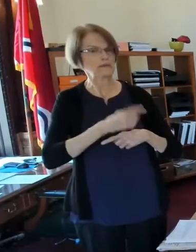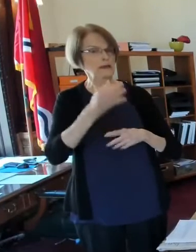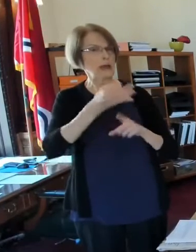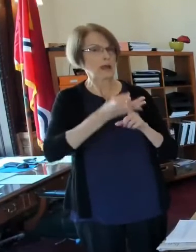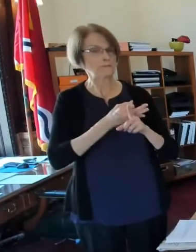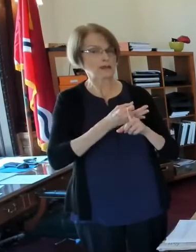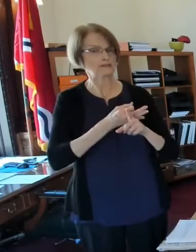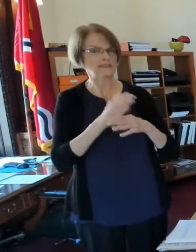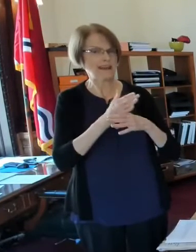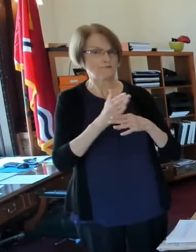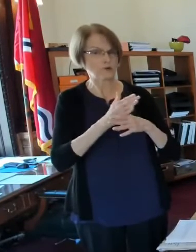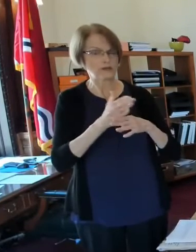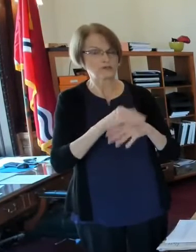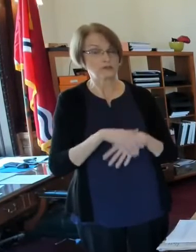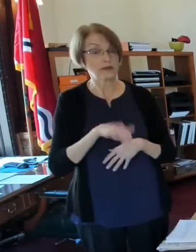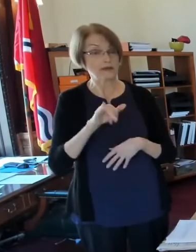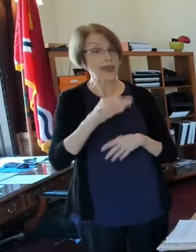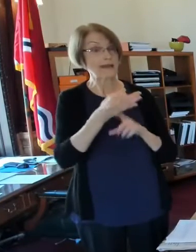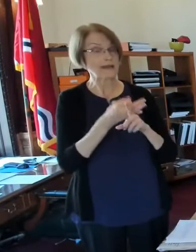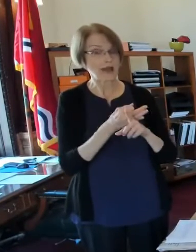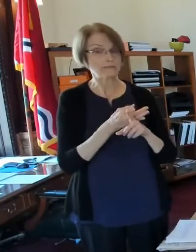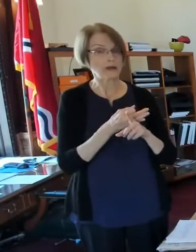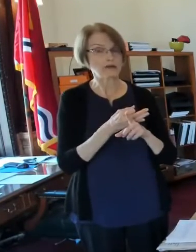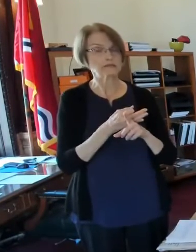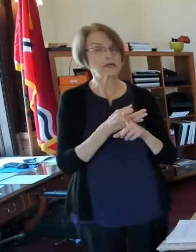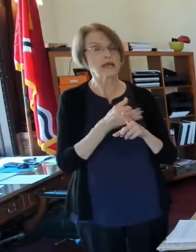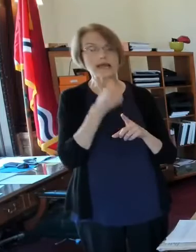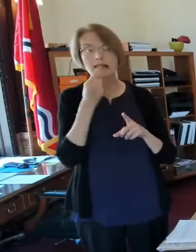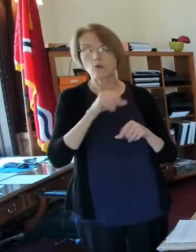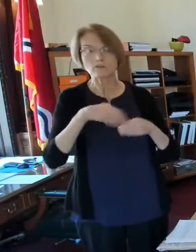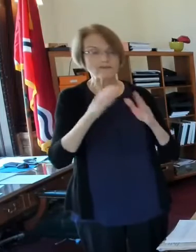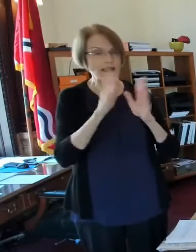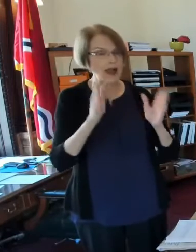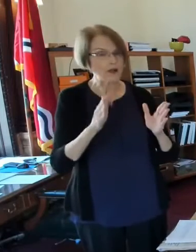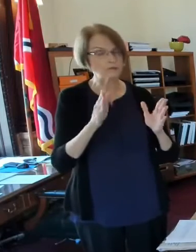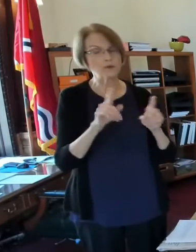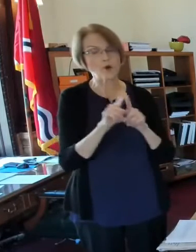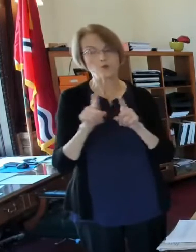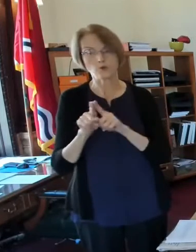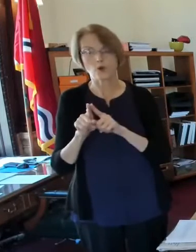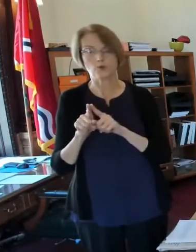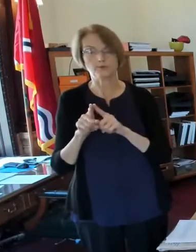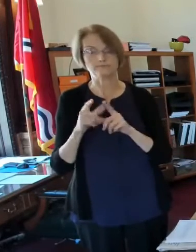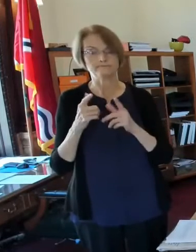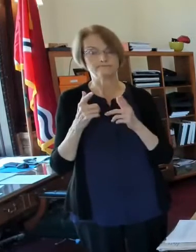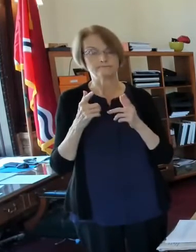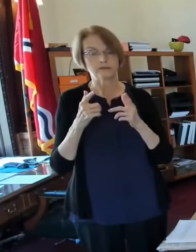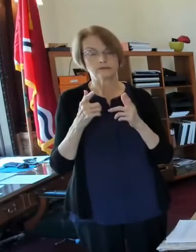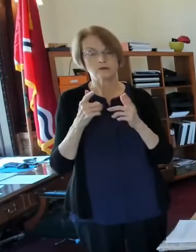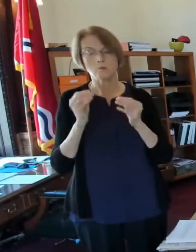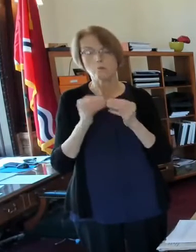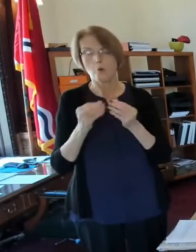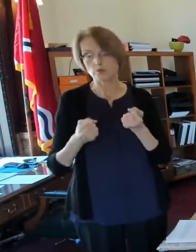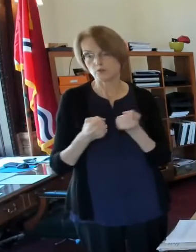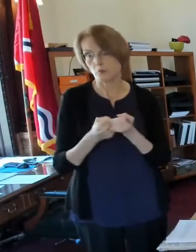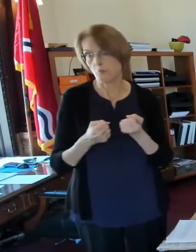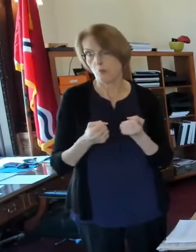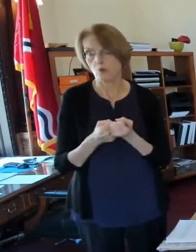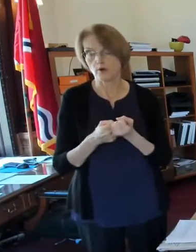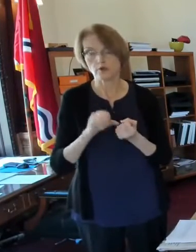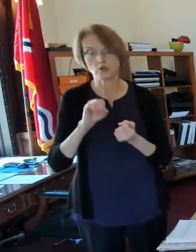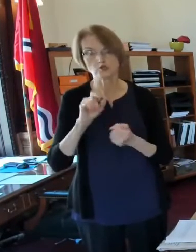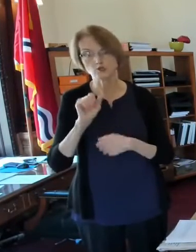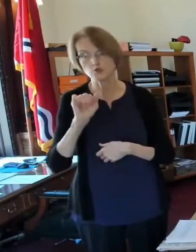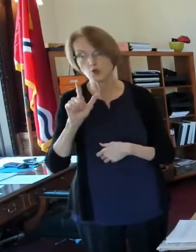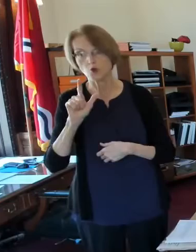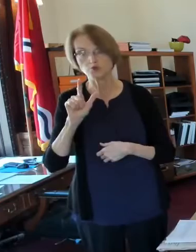And within that 9 months, it's not just about the housing. It's also about the support and the social services that